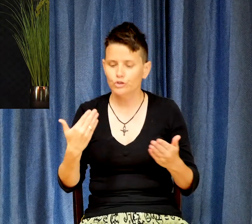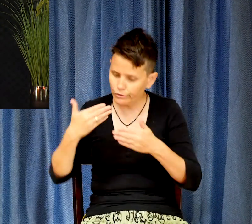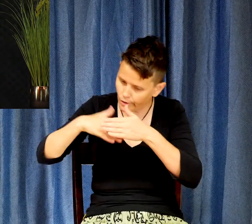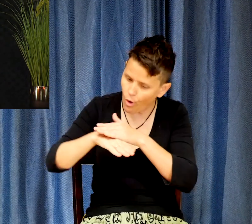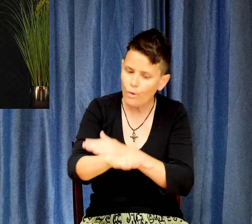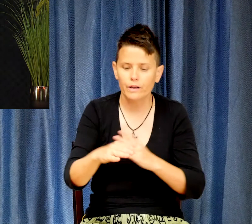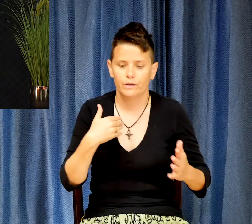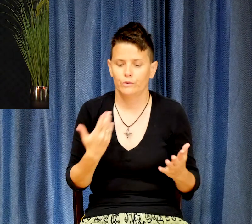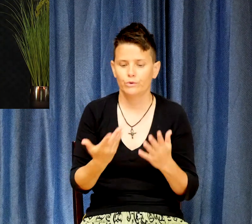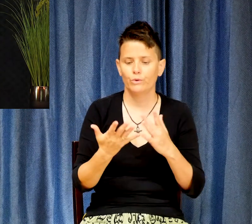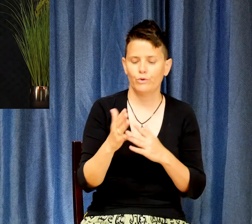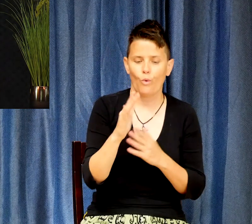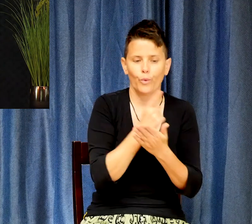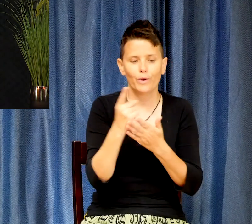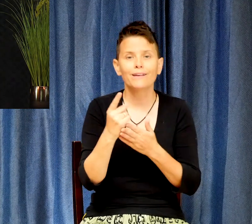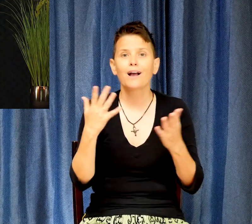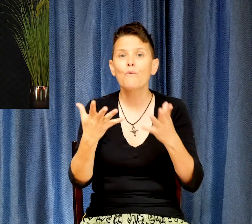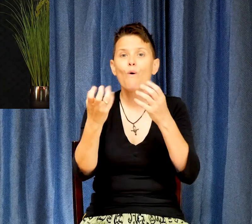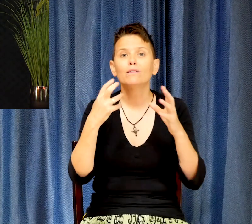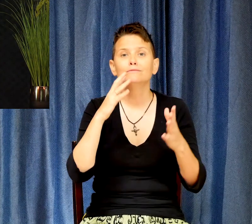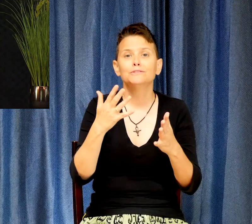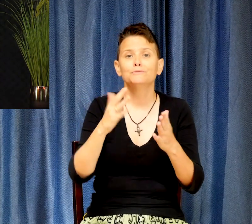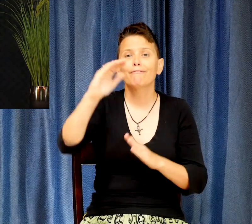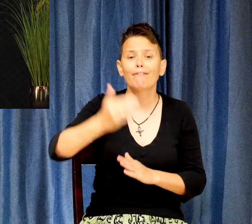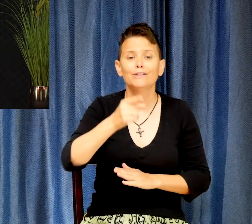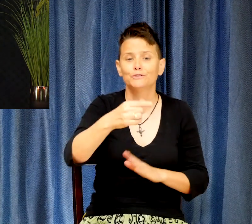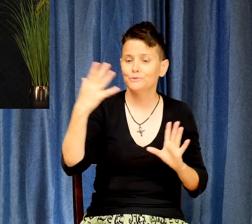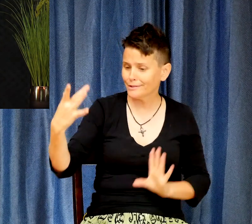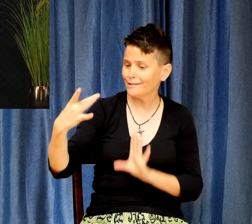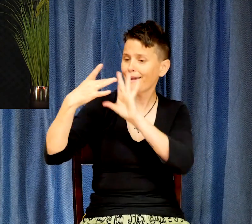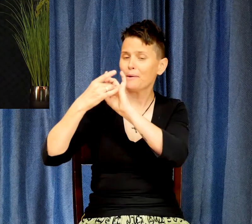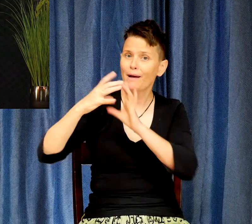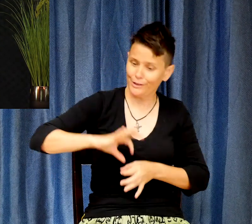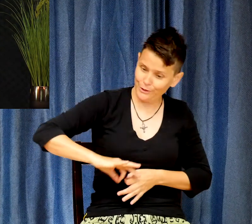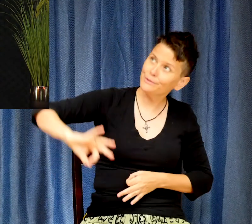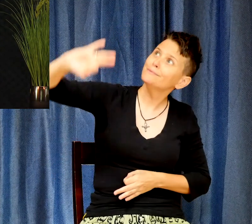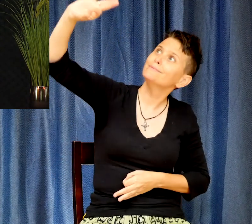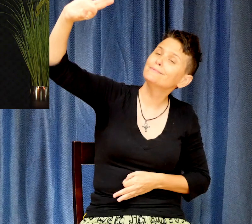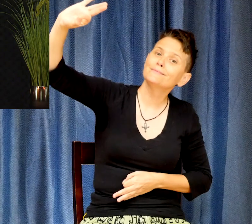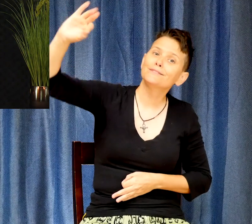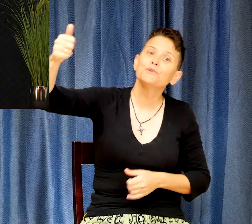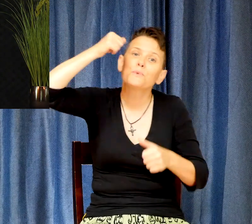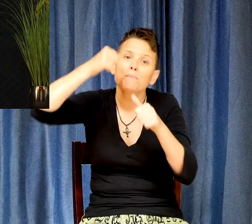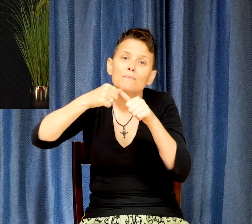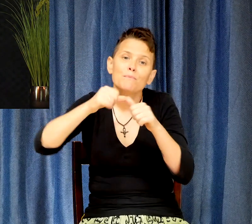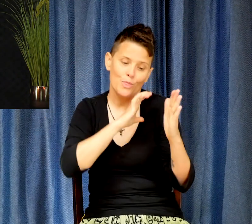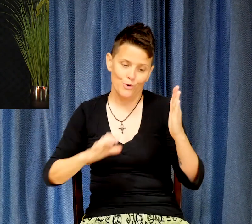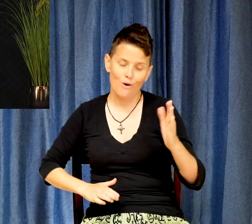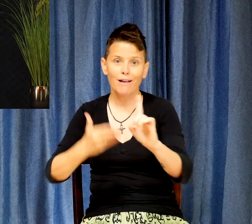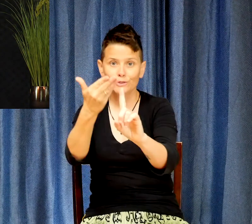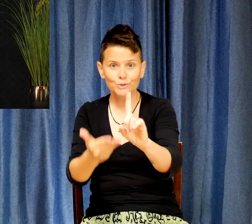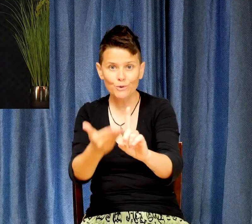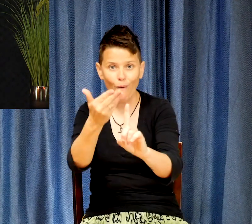umbilical cord, to level up in love, and to remind yourself of the Christ that you are. Because it's not enough to